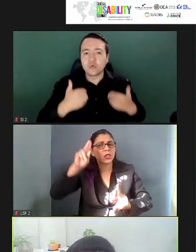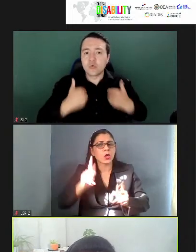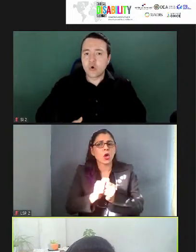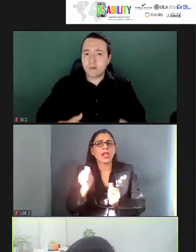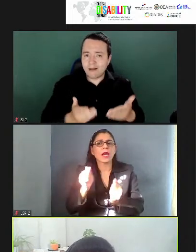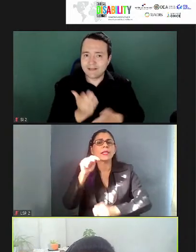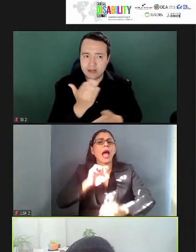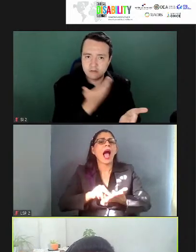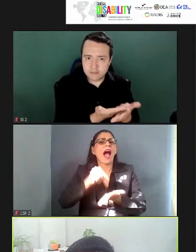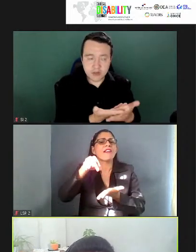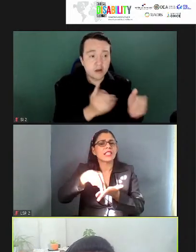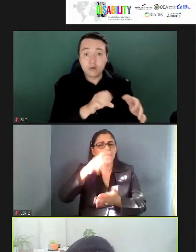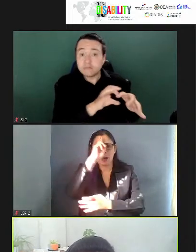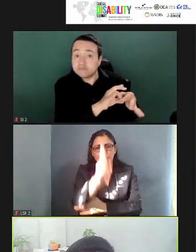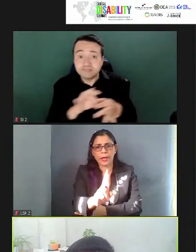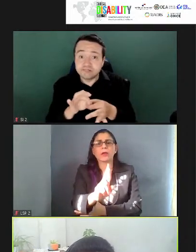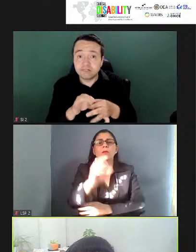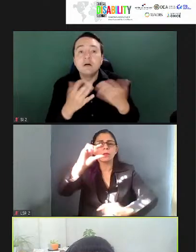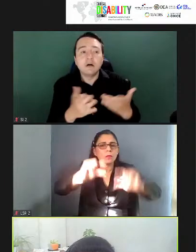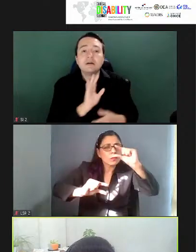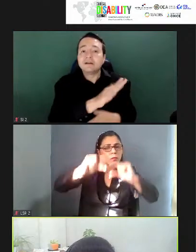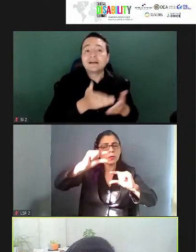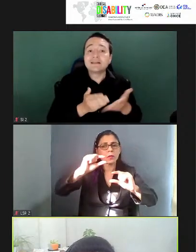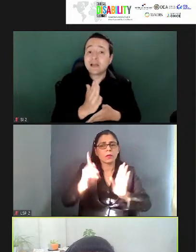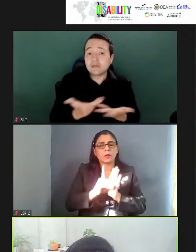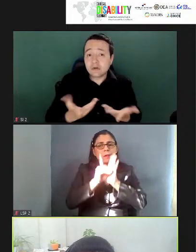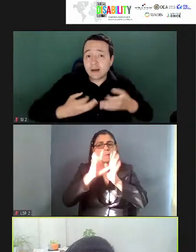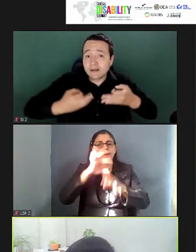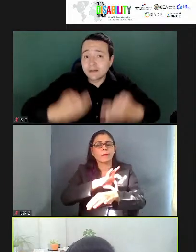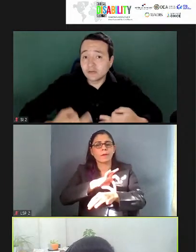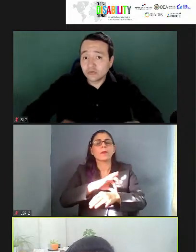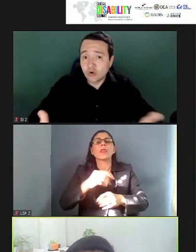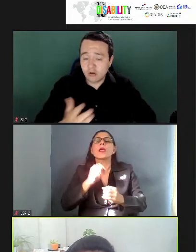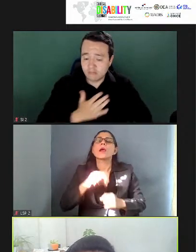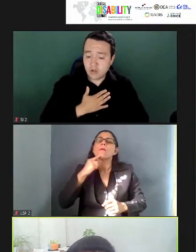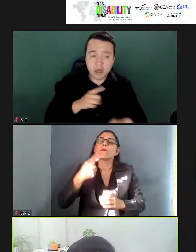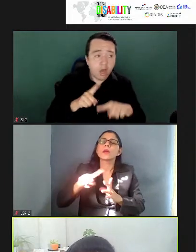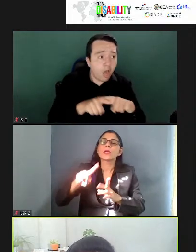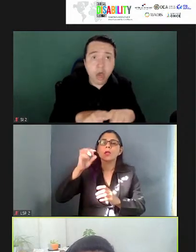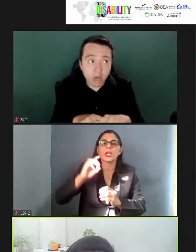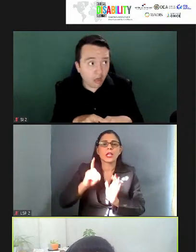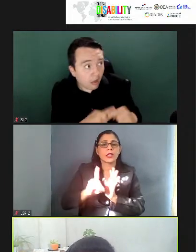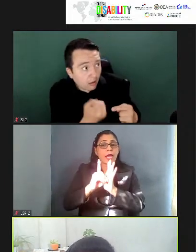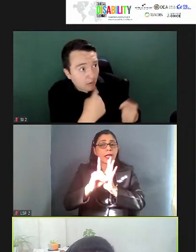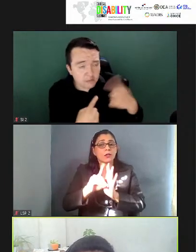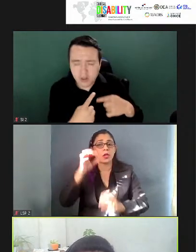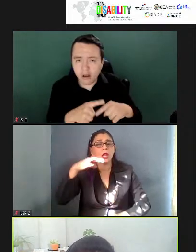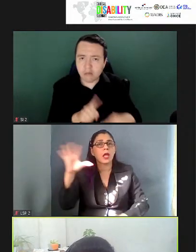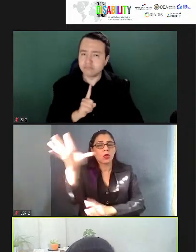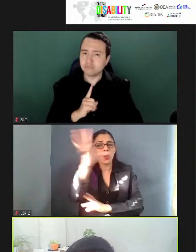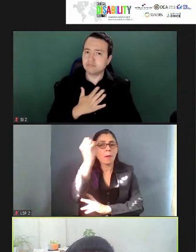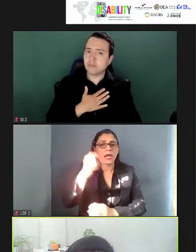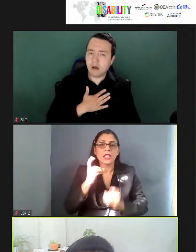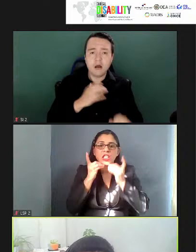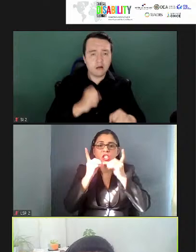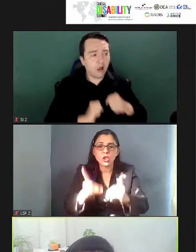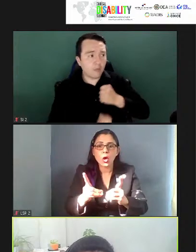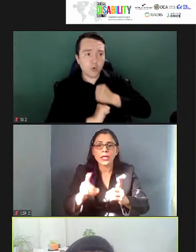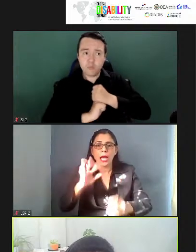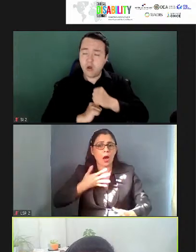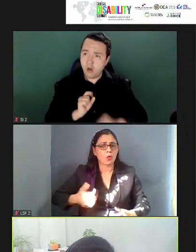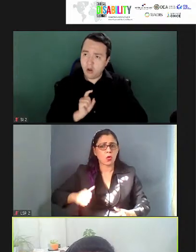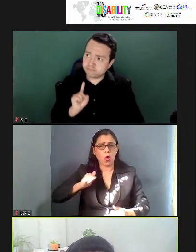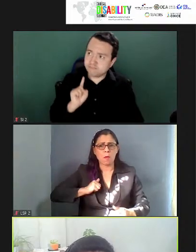human rights specifically the right to decision making with autonomy using